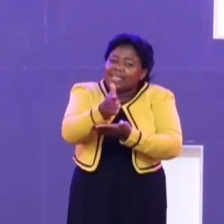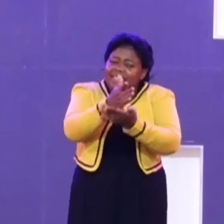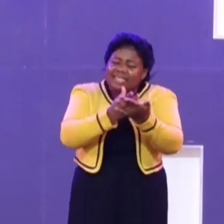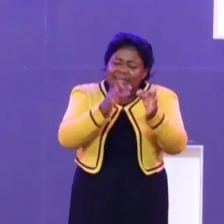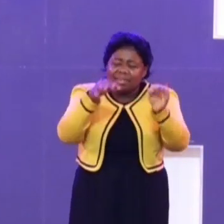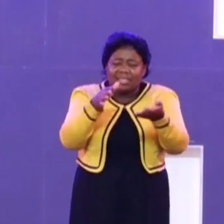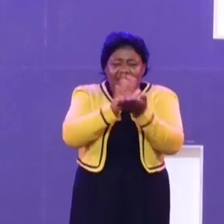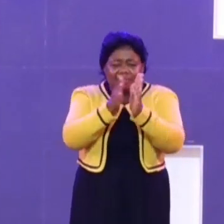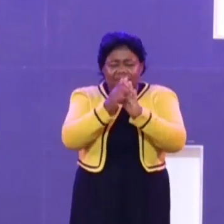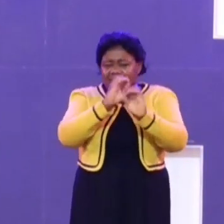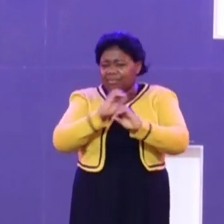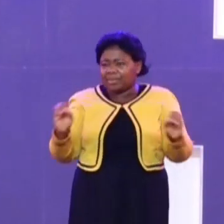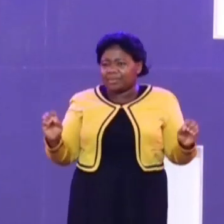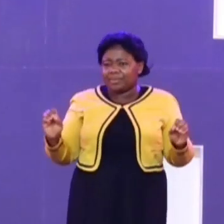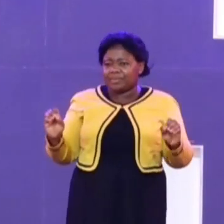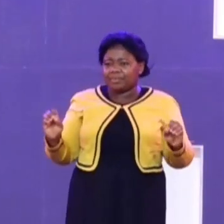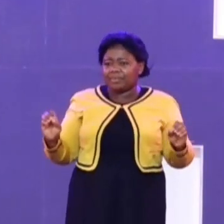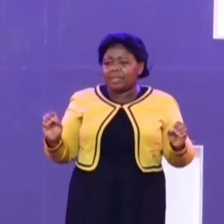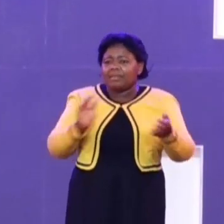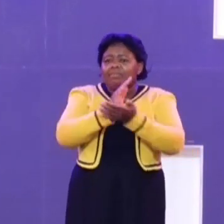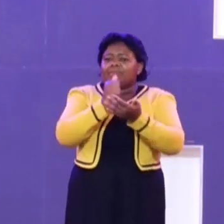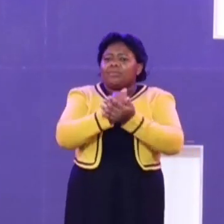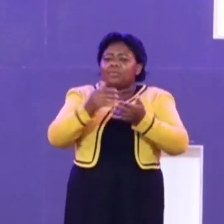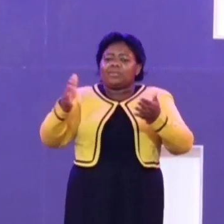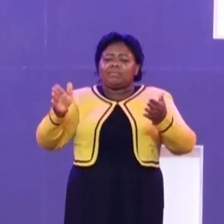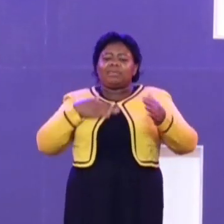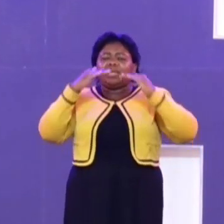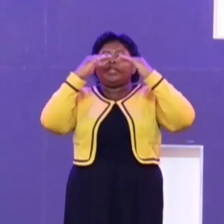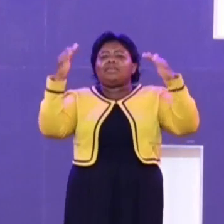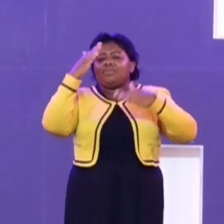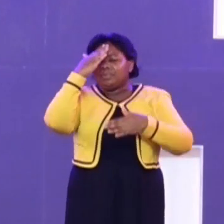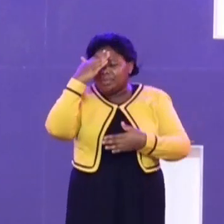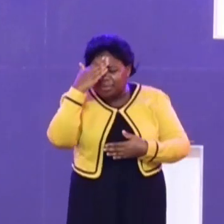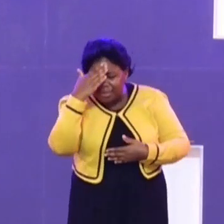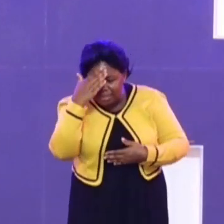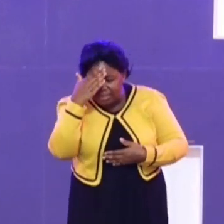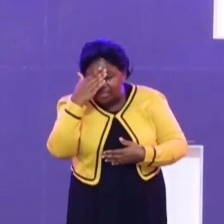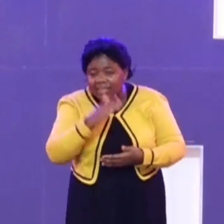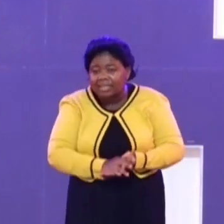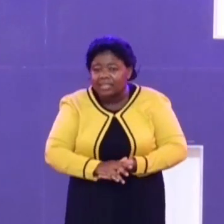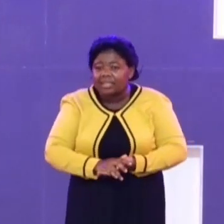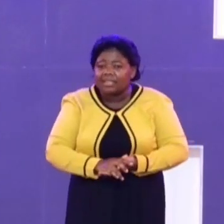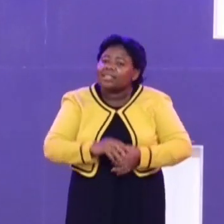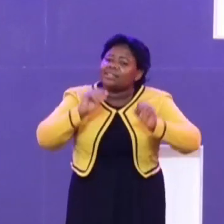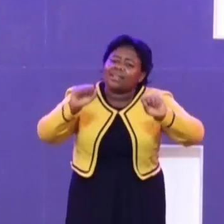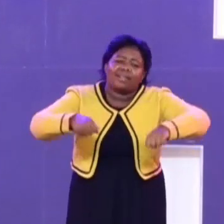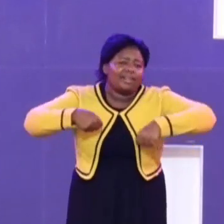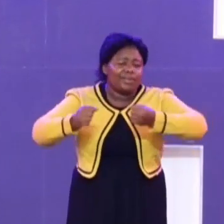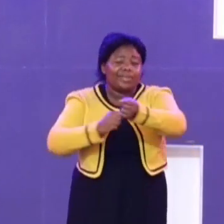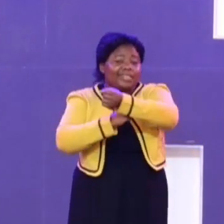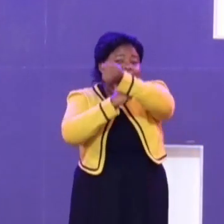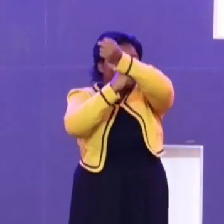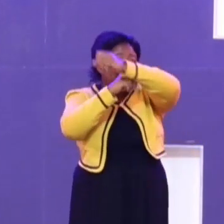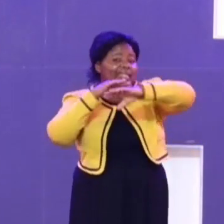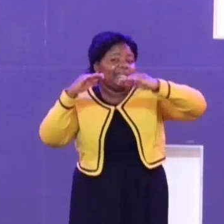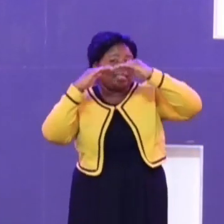bakufuka? There are things I've not yet become. Kubanga level yobweto wazebwange. Because the level of my humility teshobola kubuwanirira.